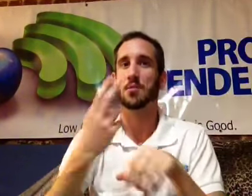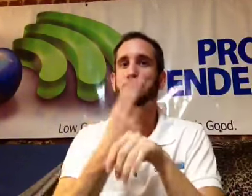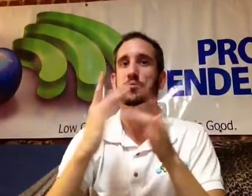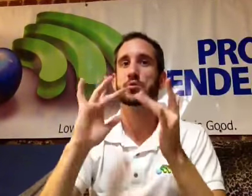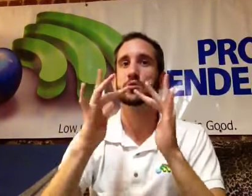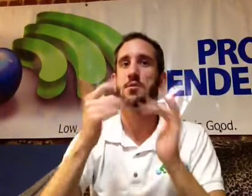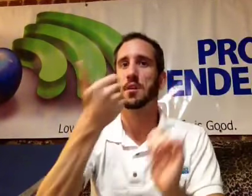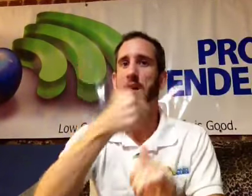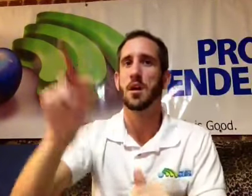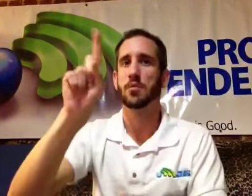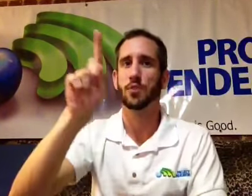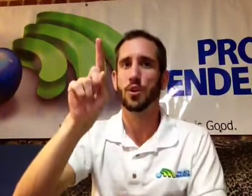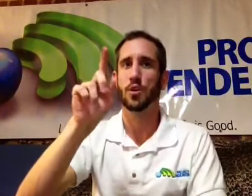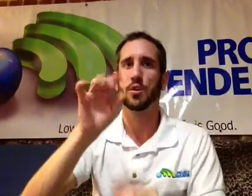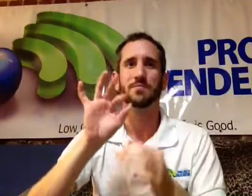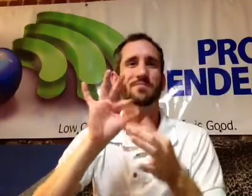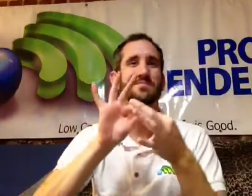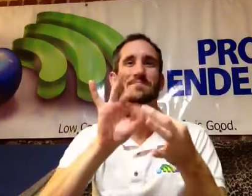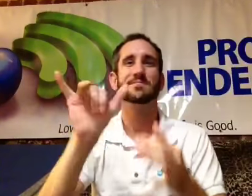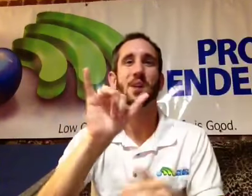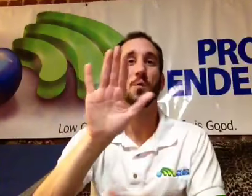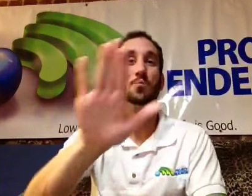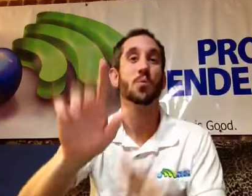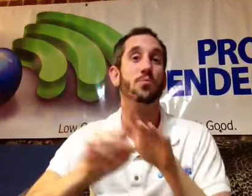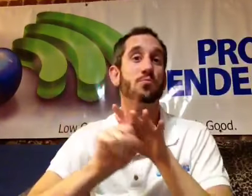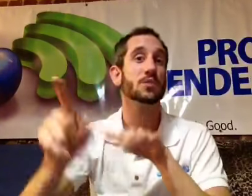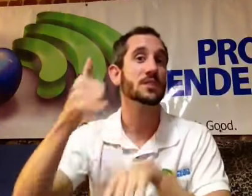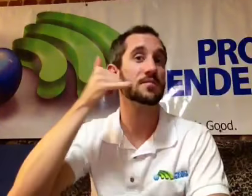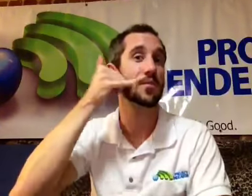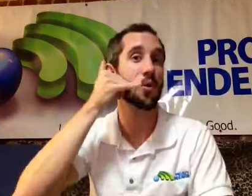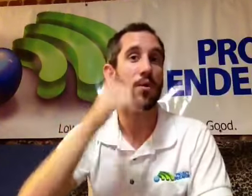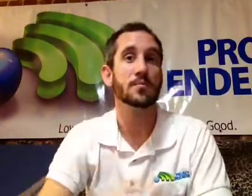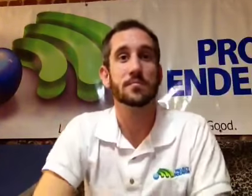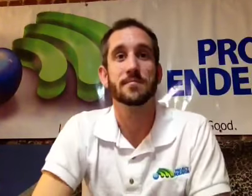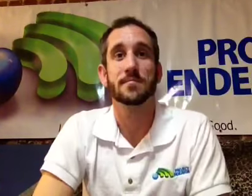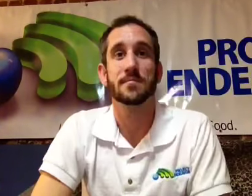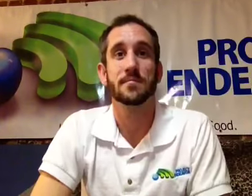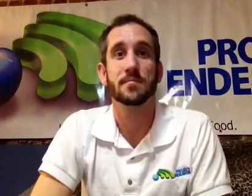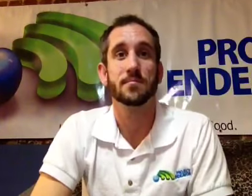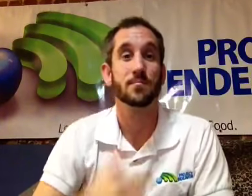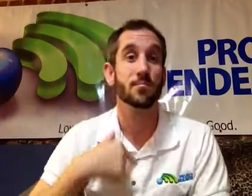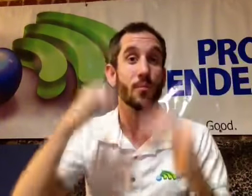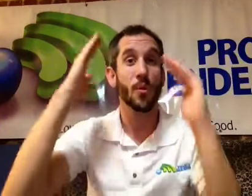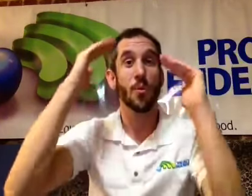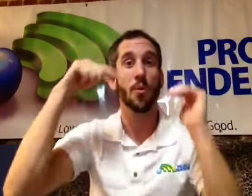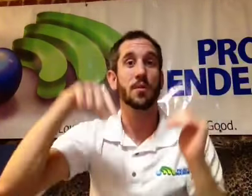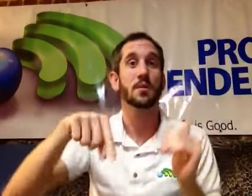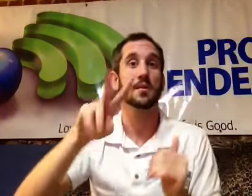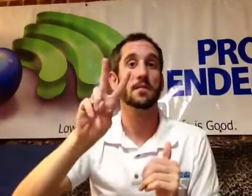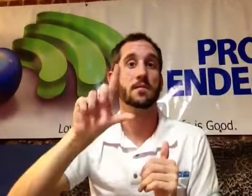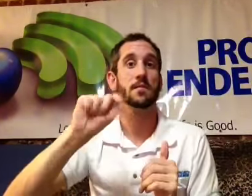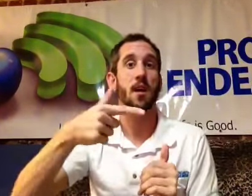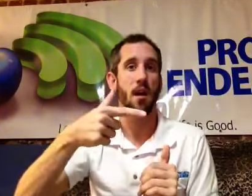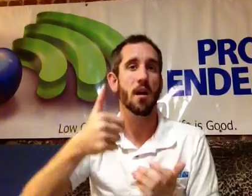player because he's had smart mouth quarterback is going to get the card. Get the card. Remember those get the card. Photo of the guard standing with